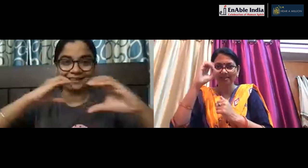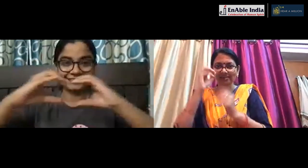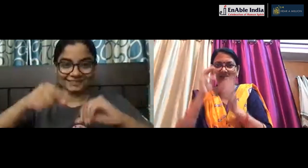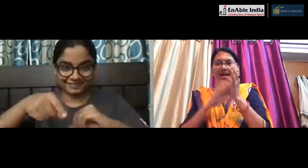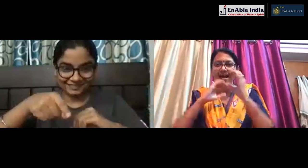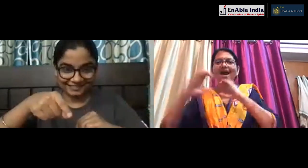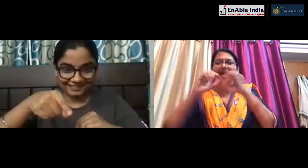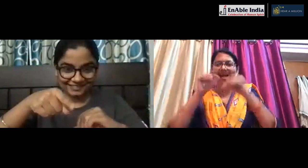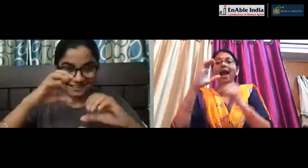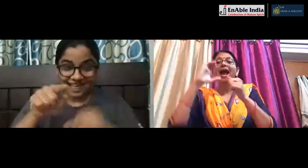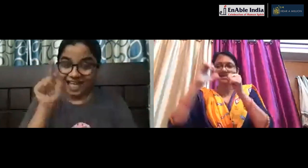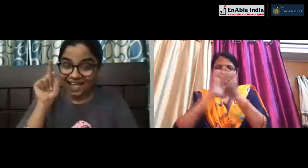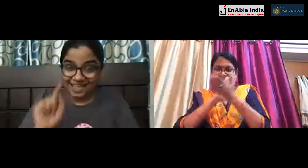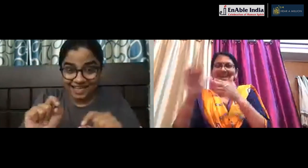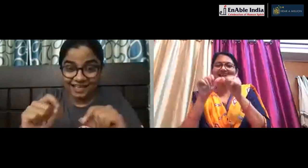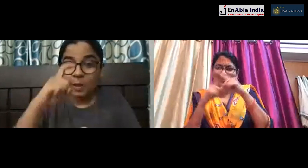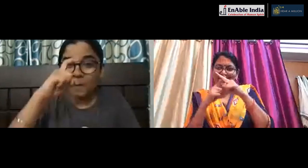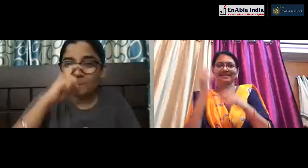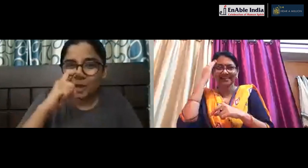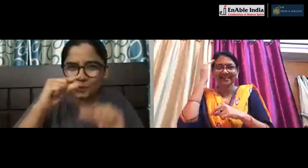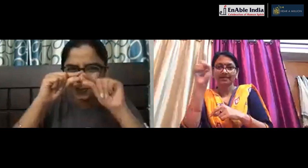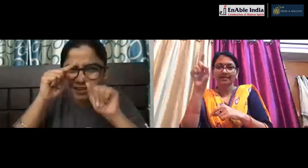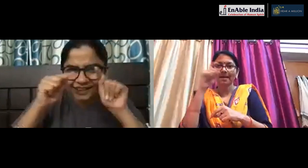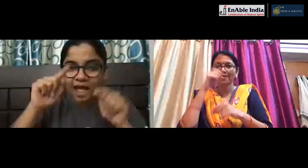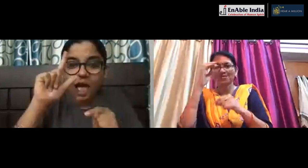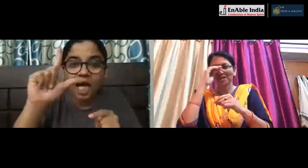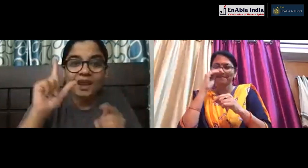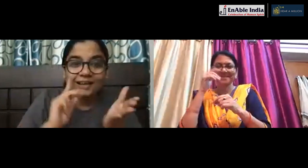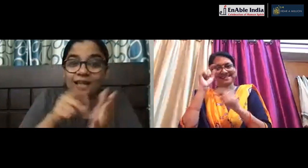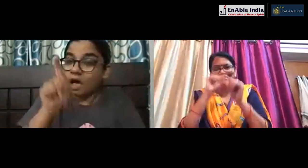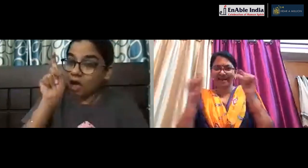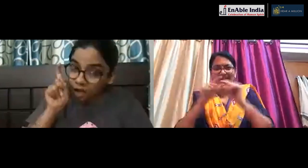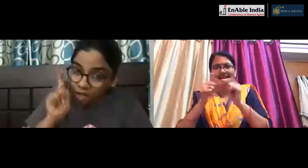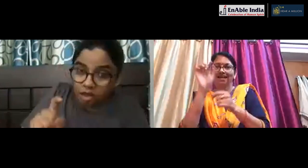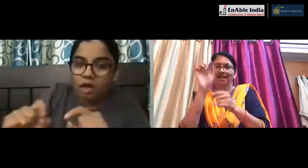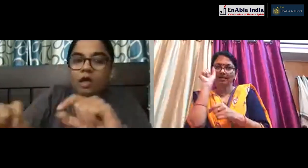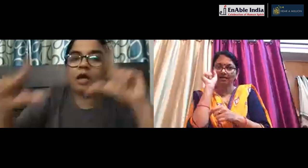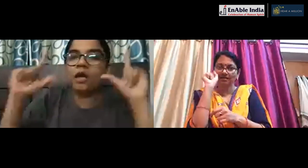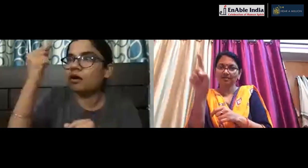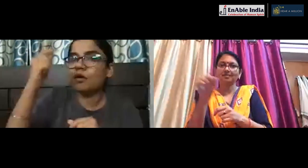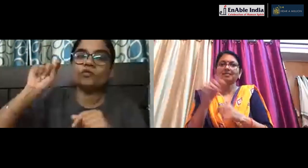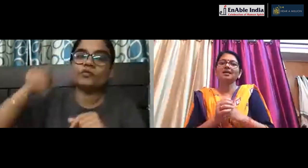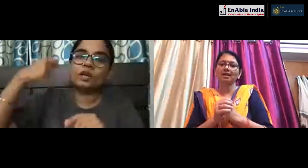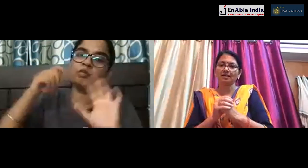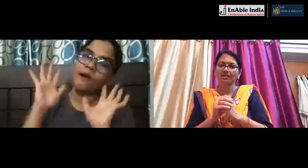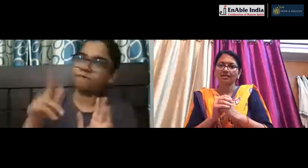can fill up on the chat box. You can click on the link and you can fill up the form.